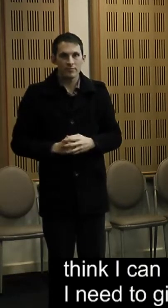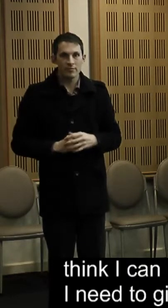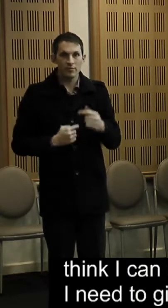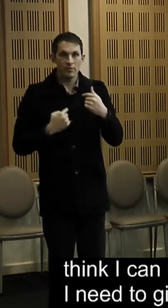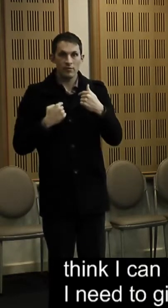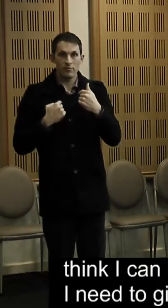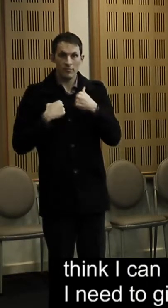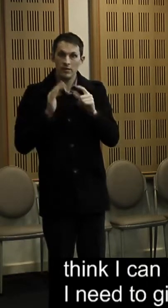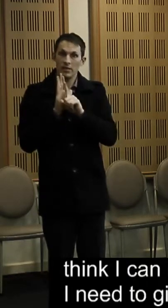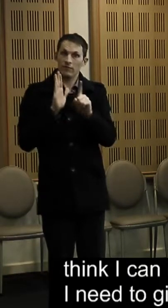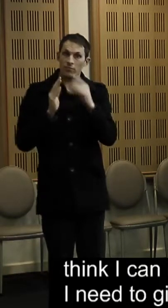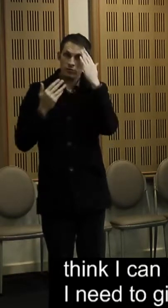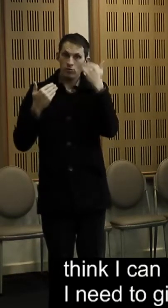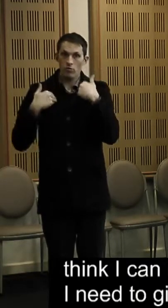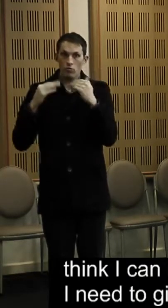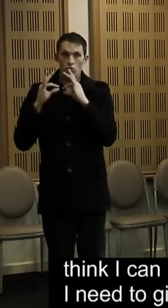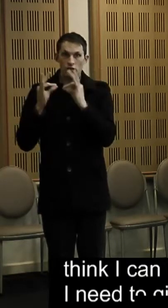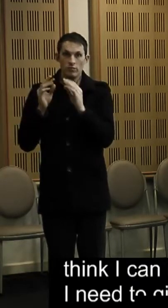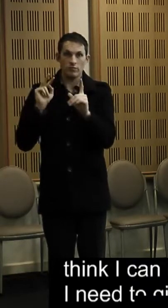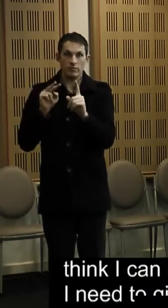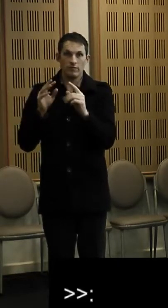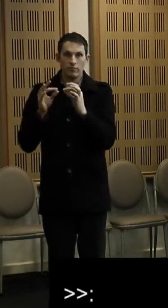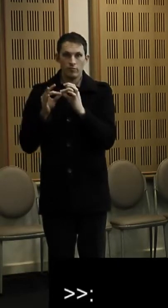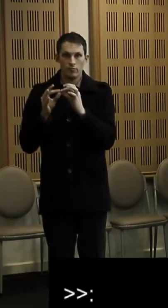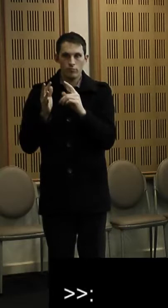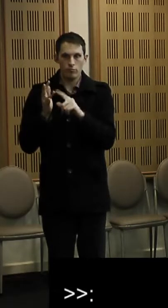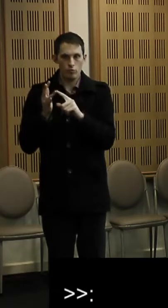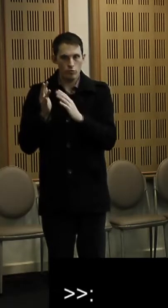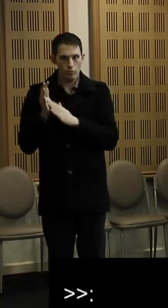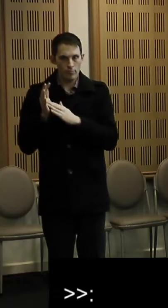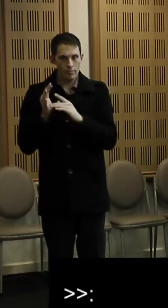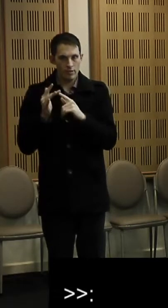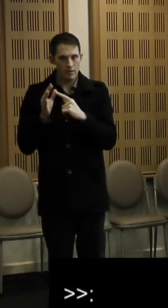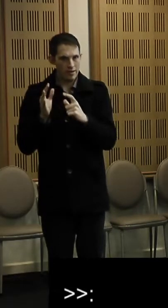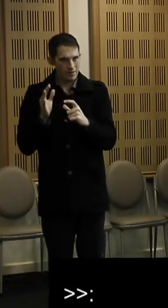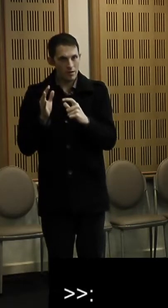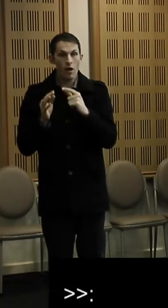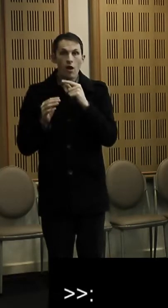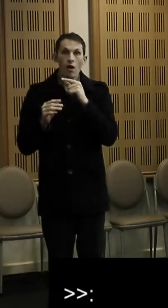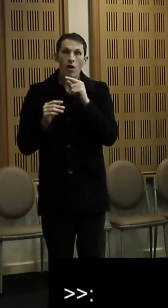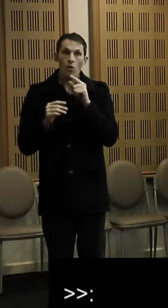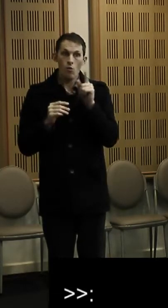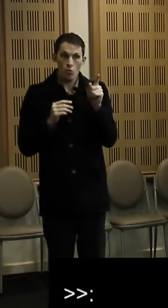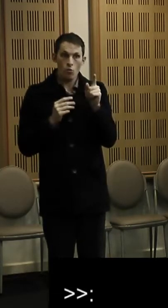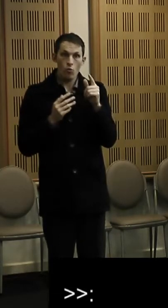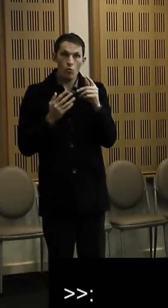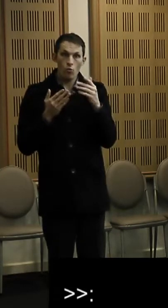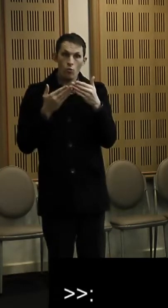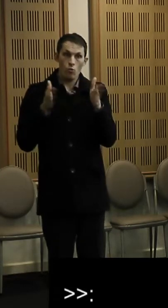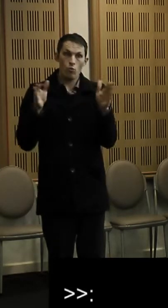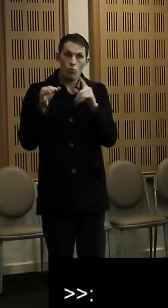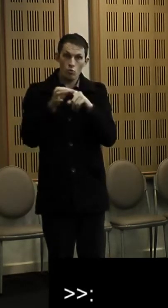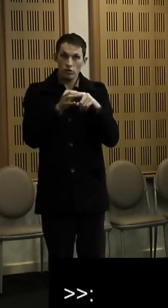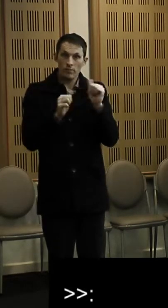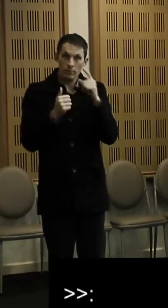health organisation perspective from VMIAC, that you would have actually captured a lot of people with mental illness in that broad